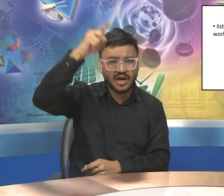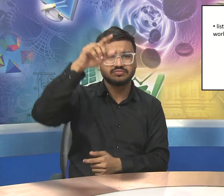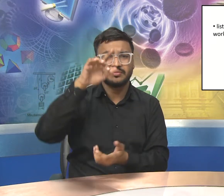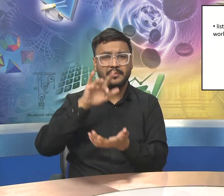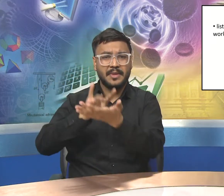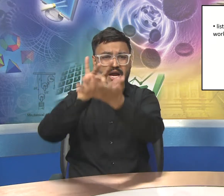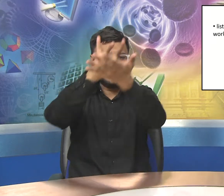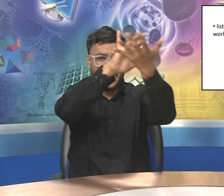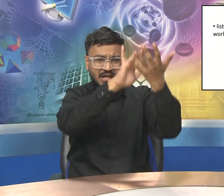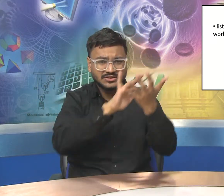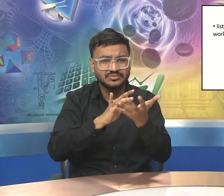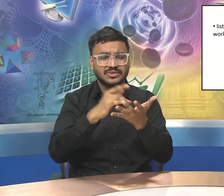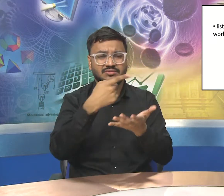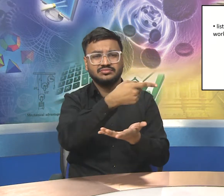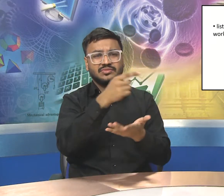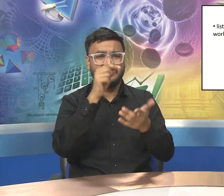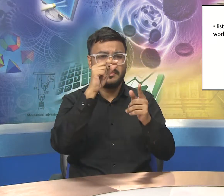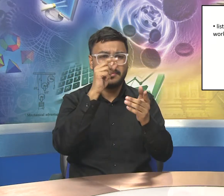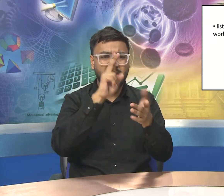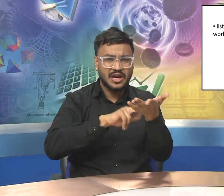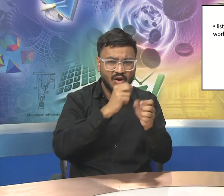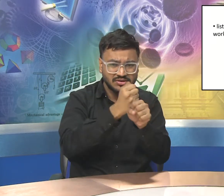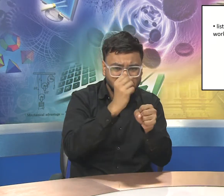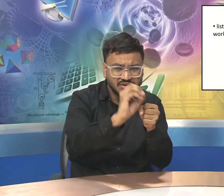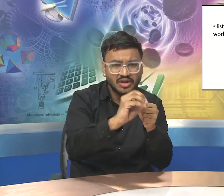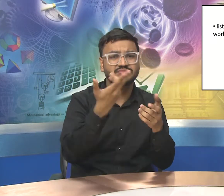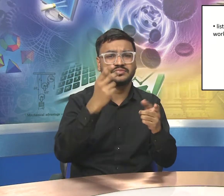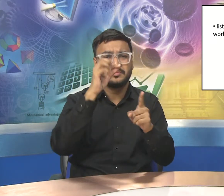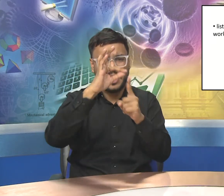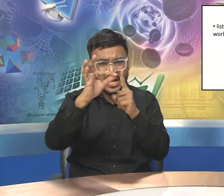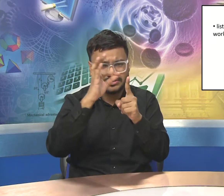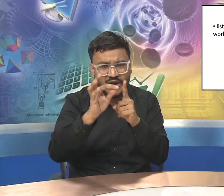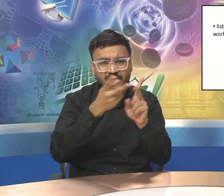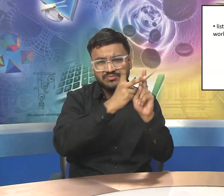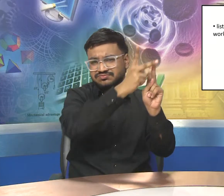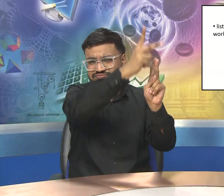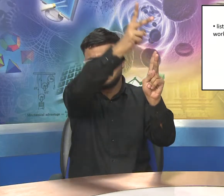And also they can list some institutions in India